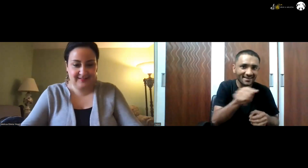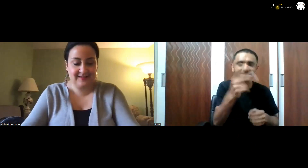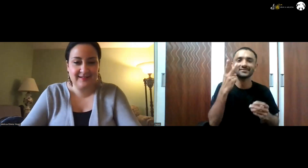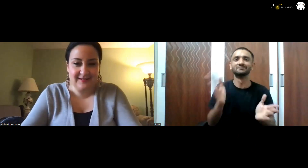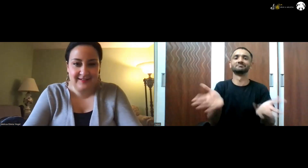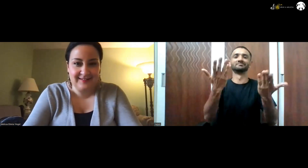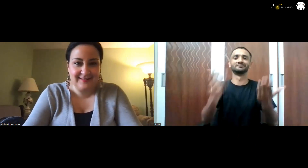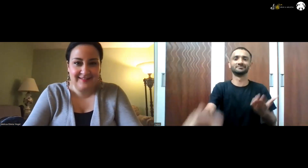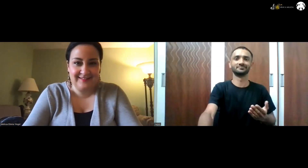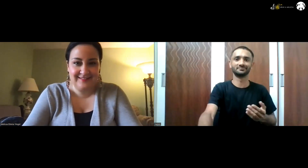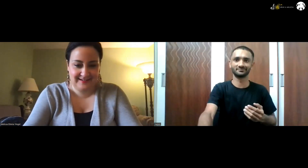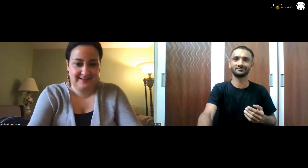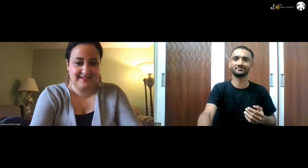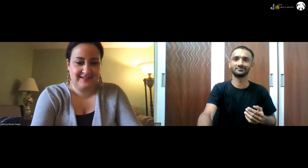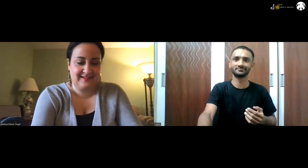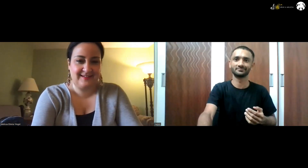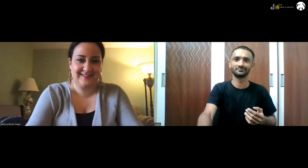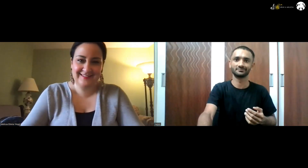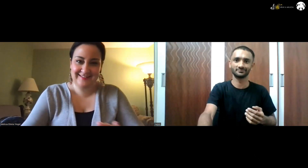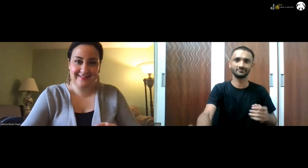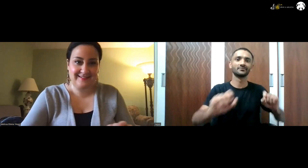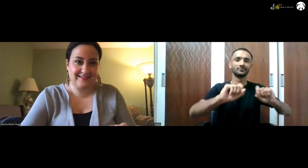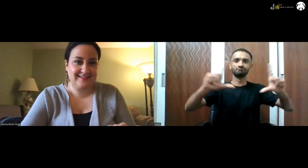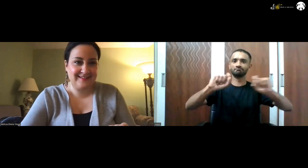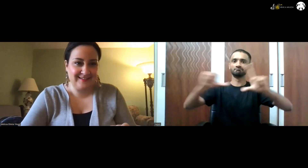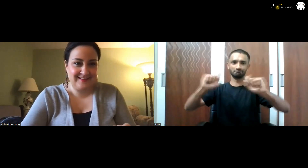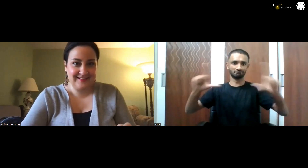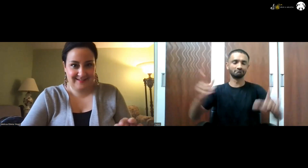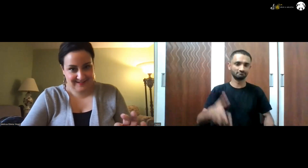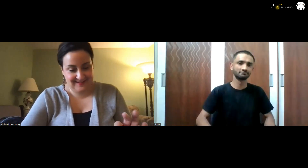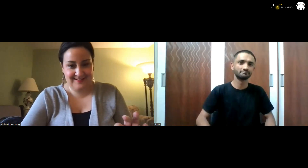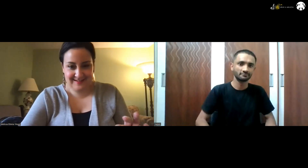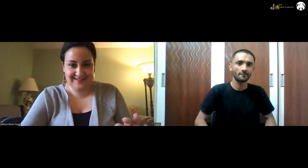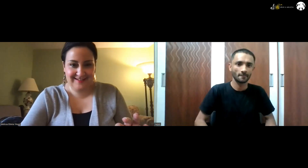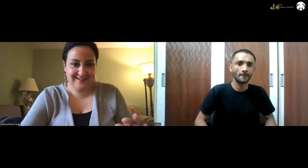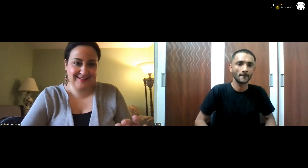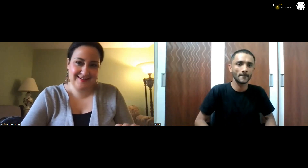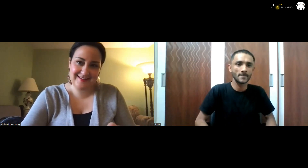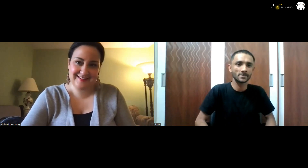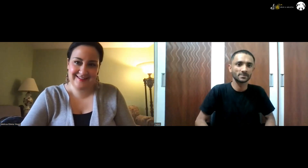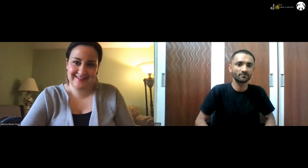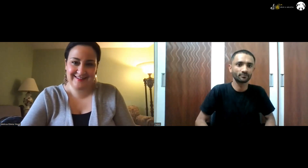So can all of you turn on your videos, please? Let me see all your faces.